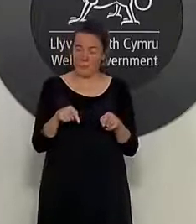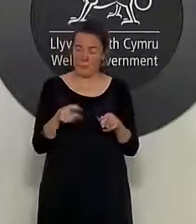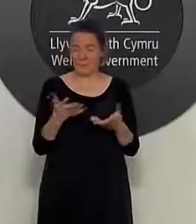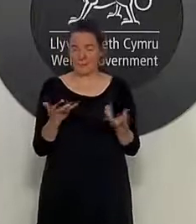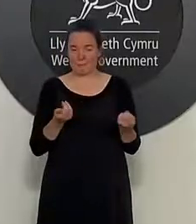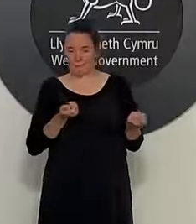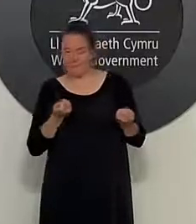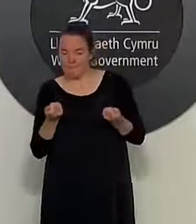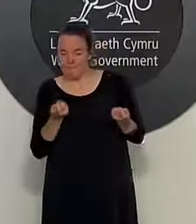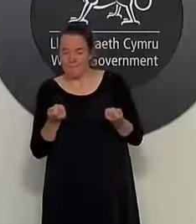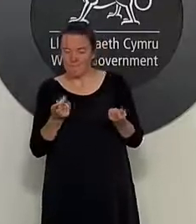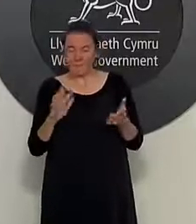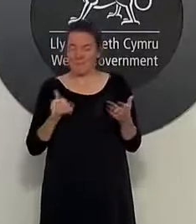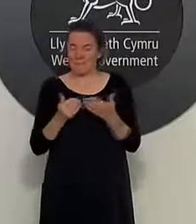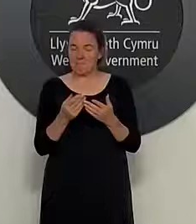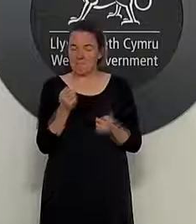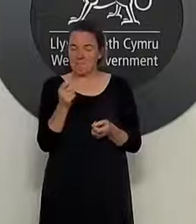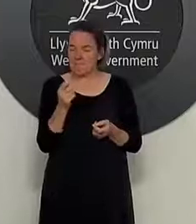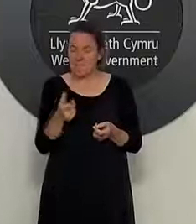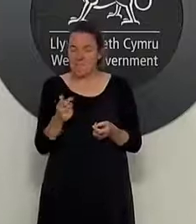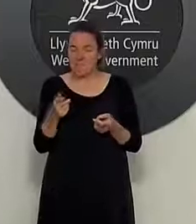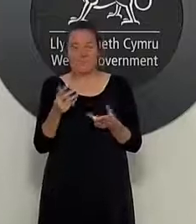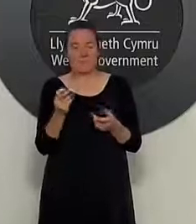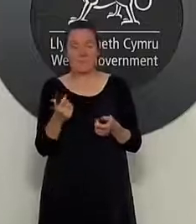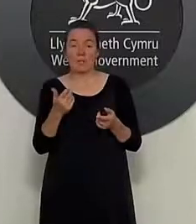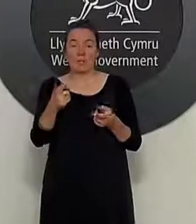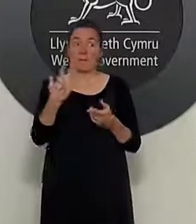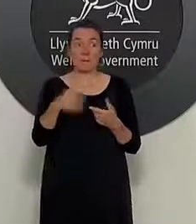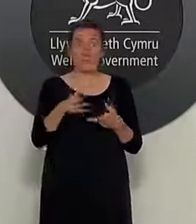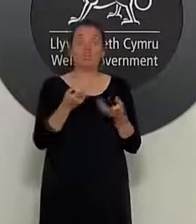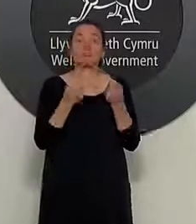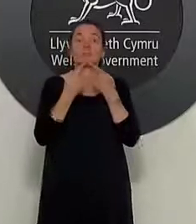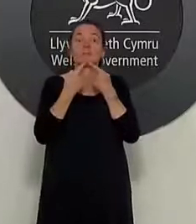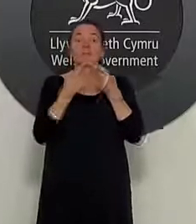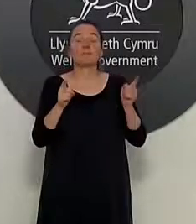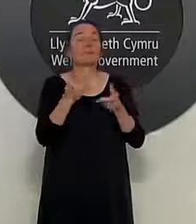yma. Mae lefel yr ymatebion i'r ymgynghoriad